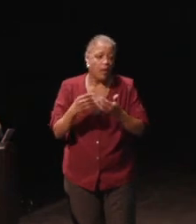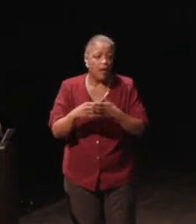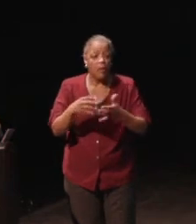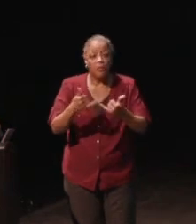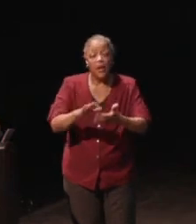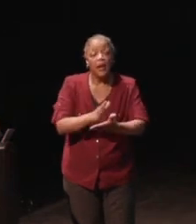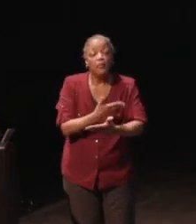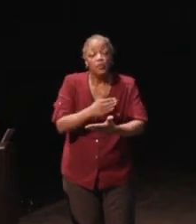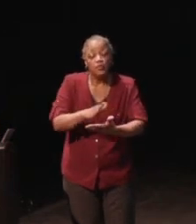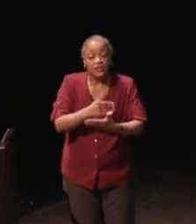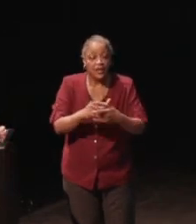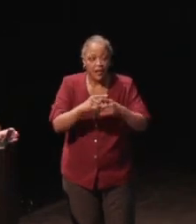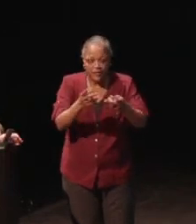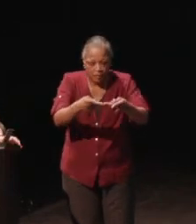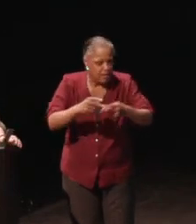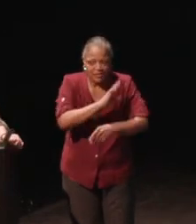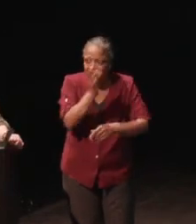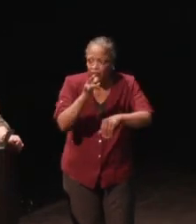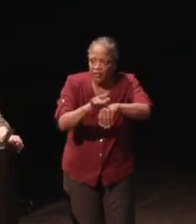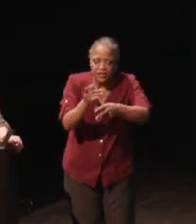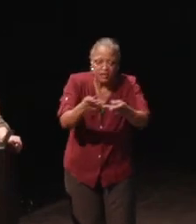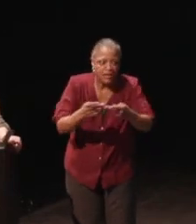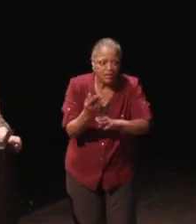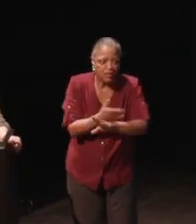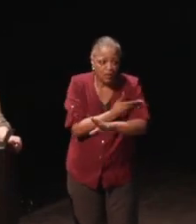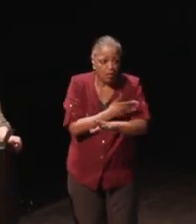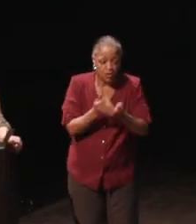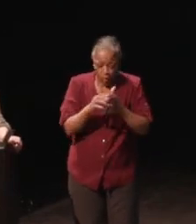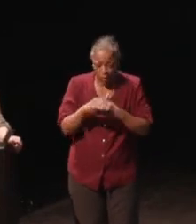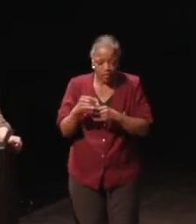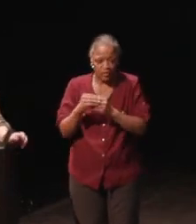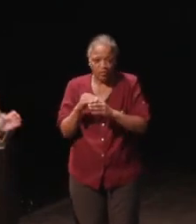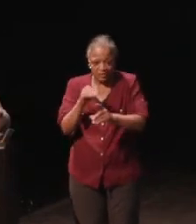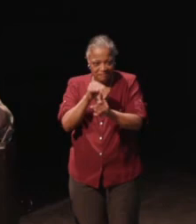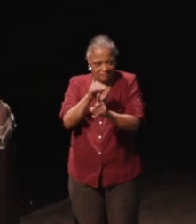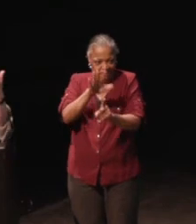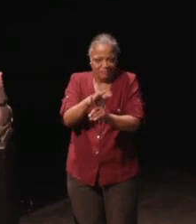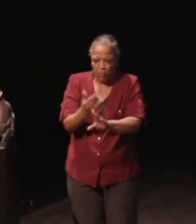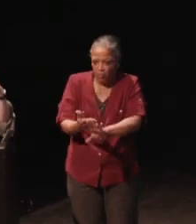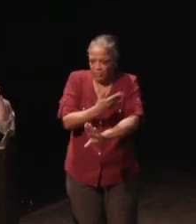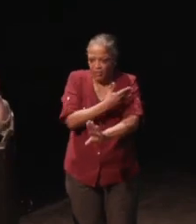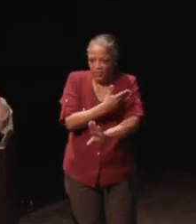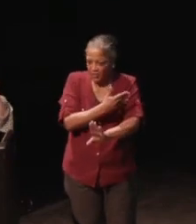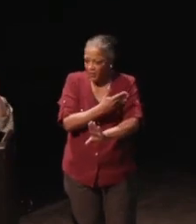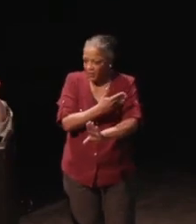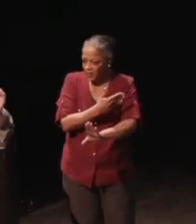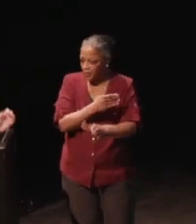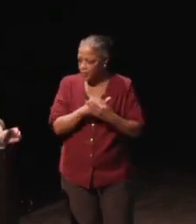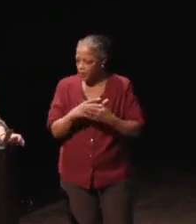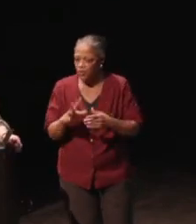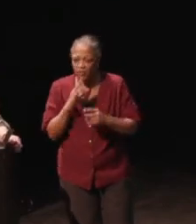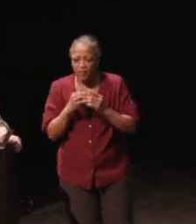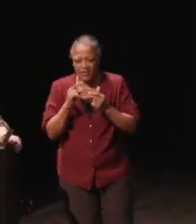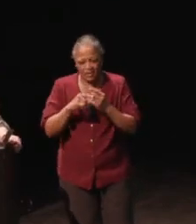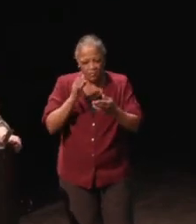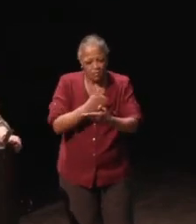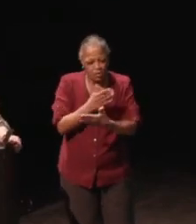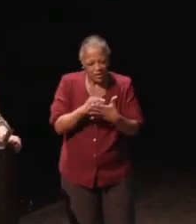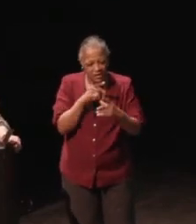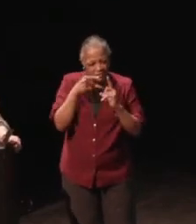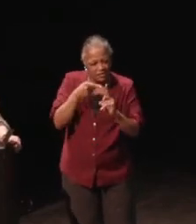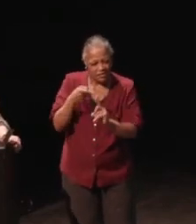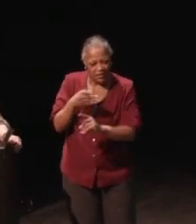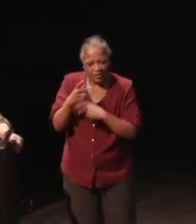different spaces that we've never been in before. Sure. We're talking about some of those music-specific kinds